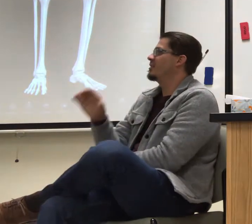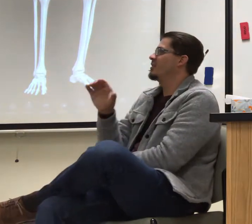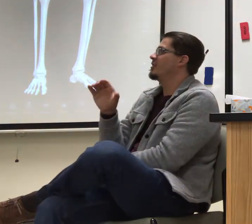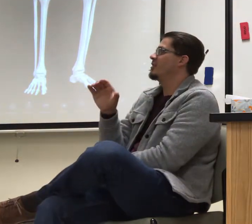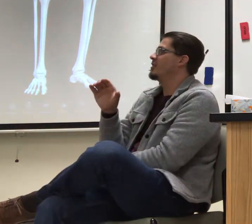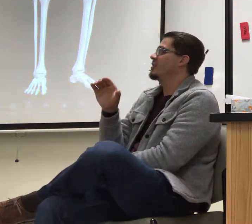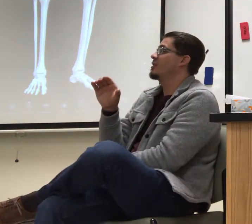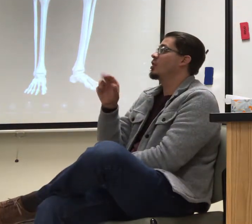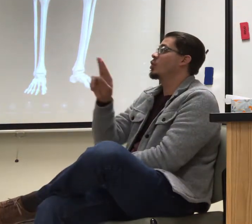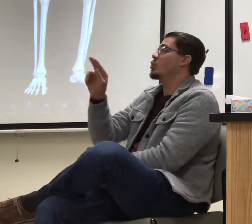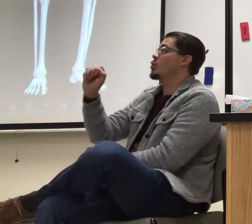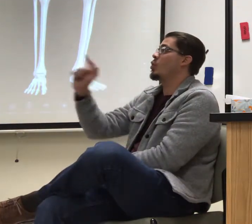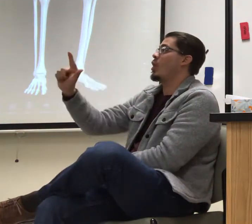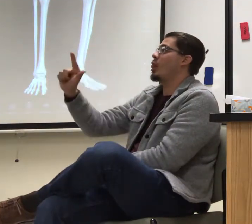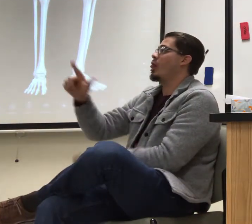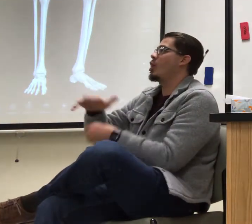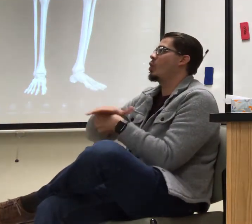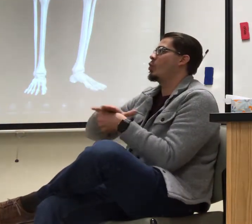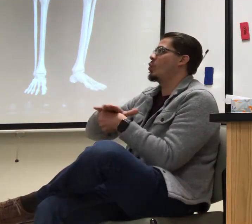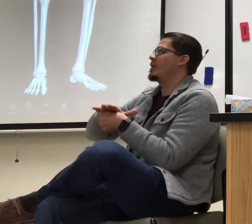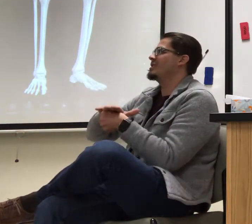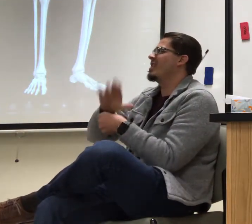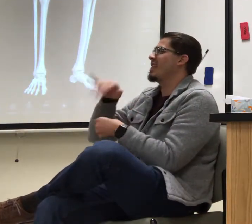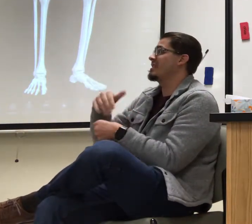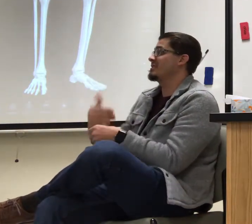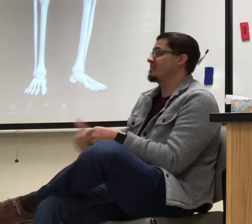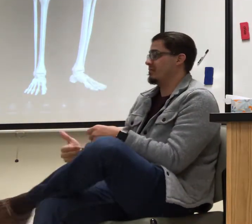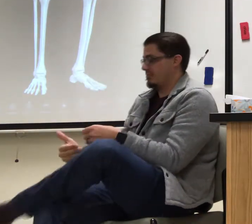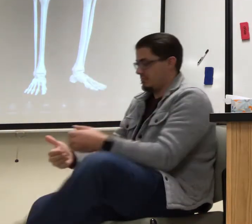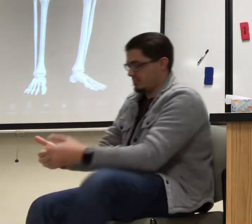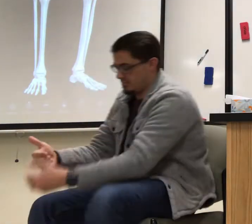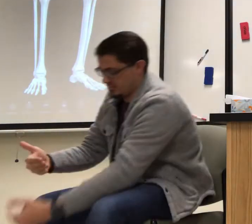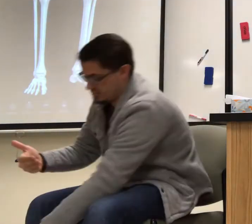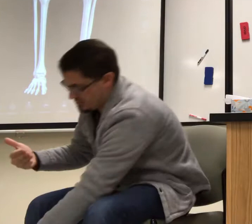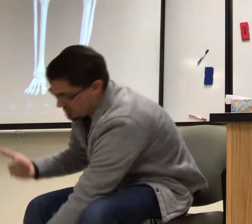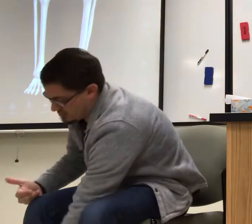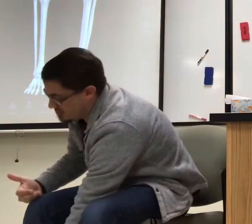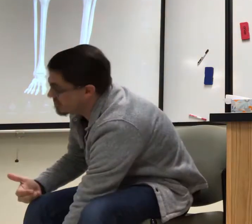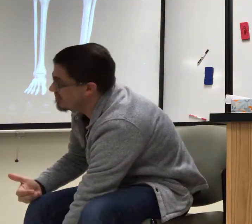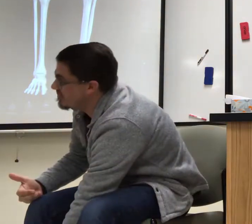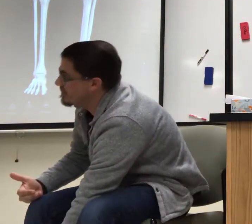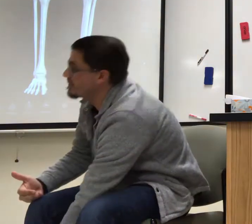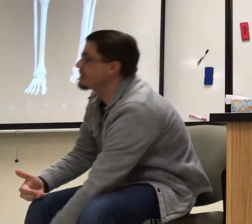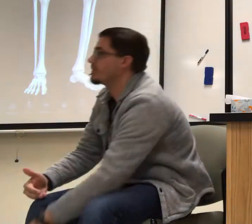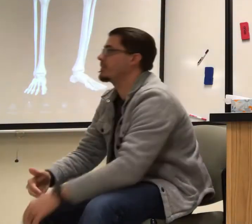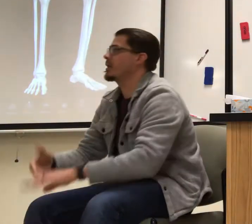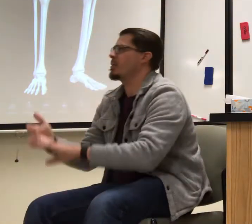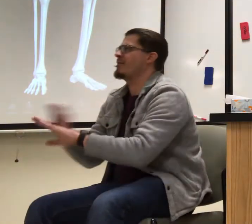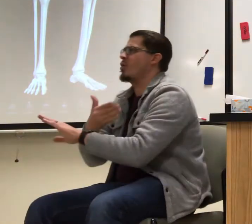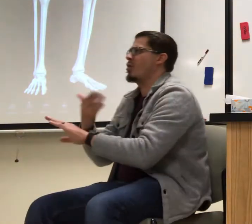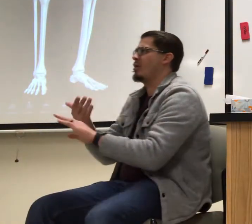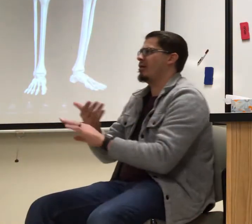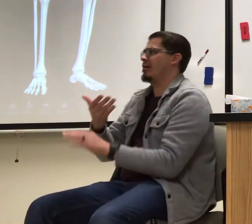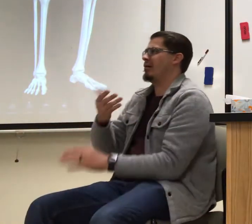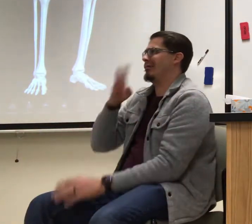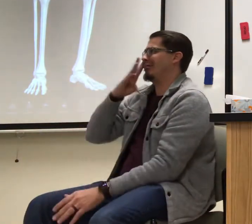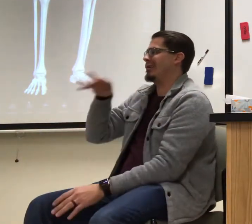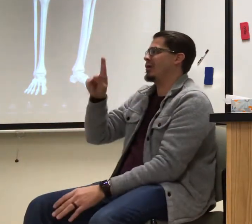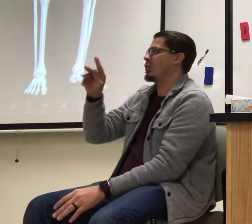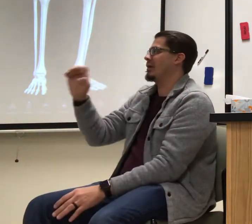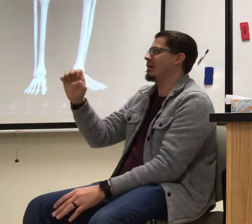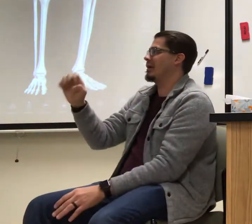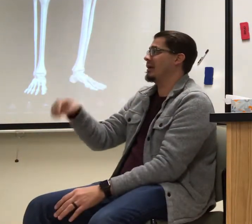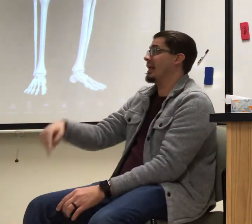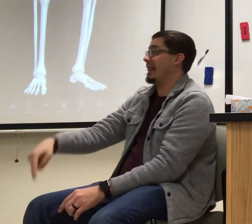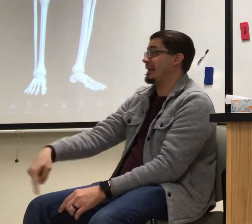Cruel region is leg, the region between knee and ankle. And before I completely leave knee, basically the